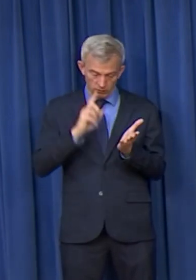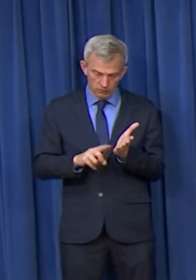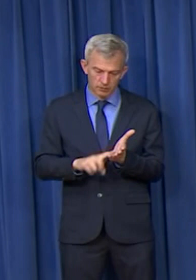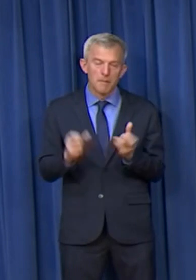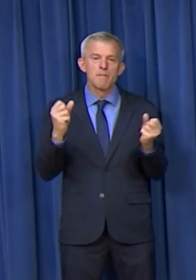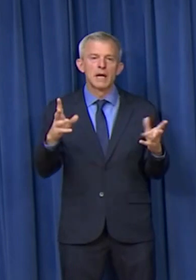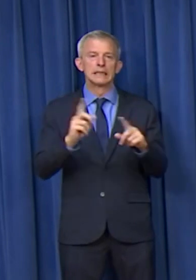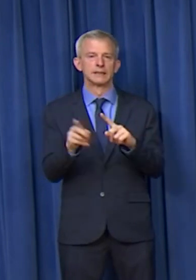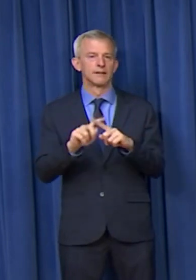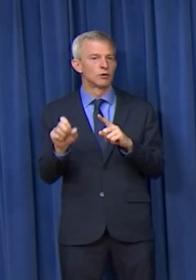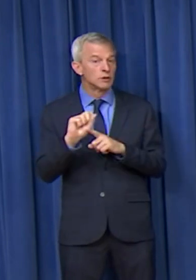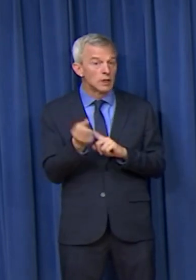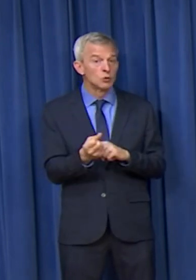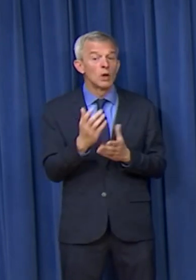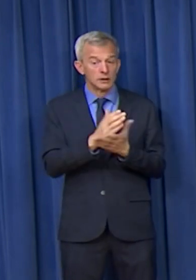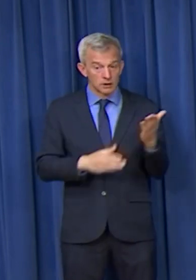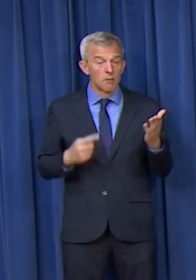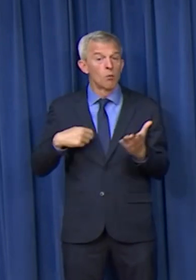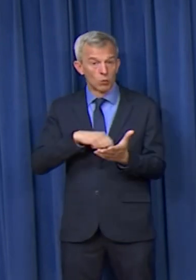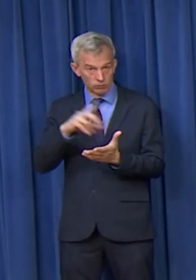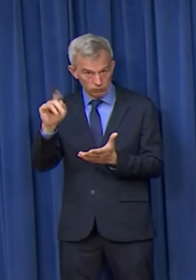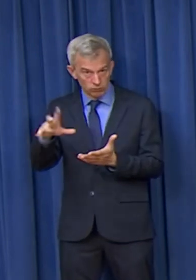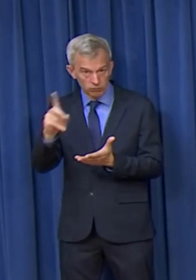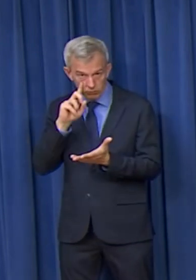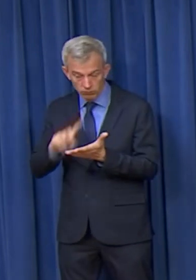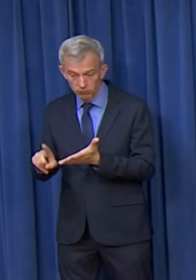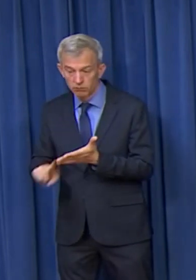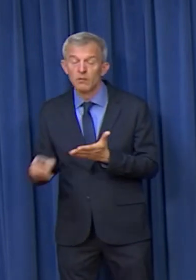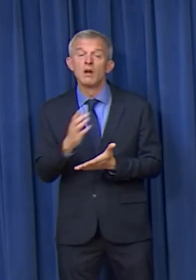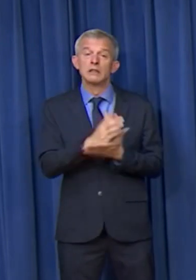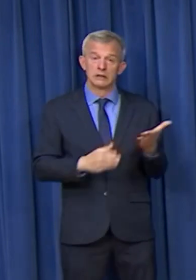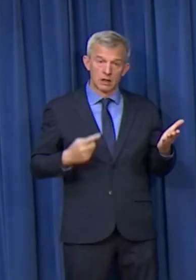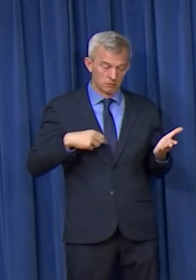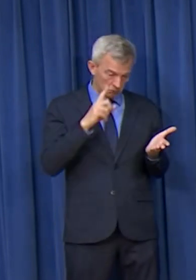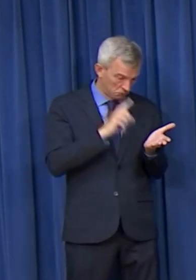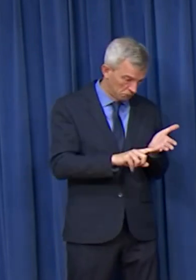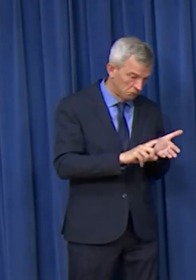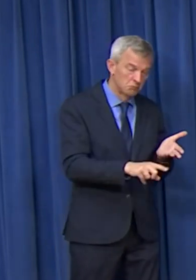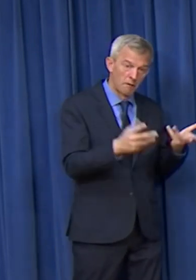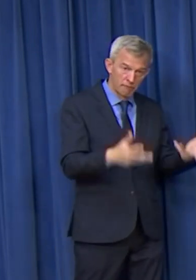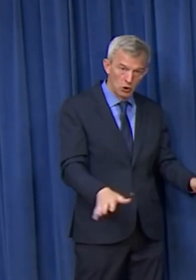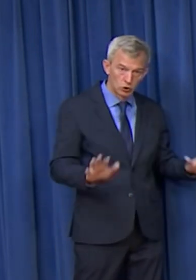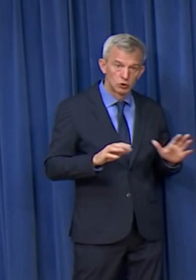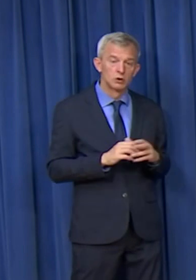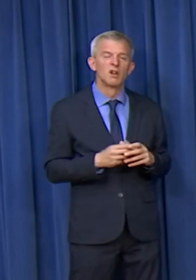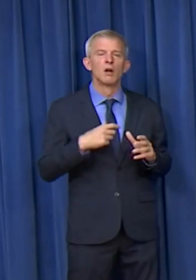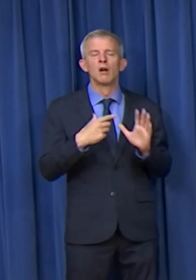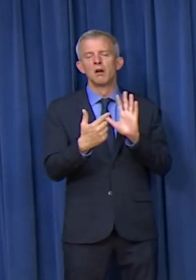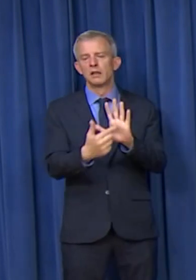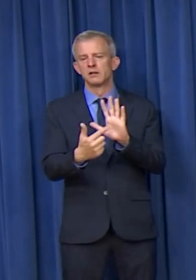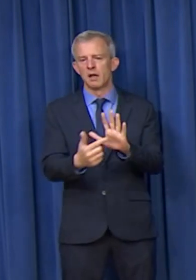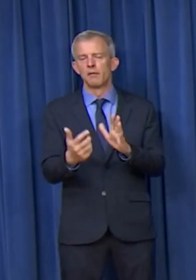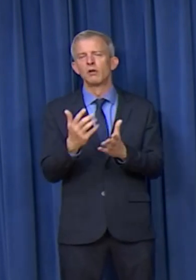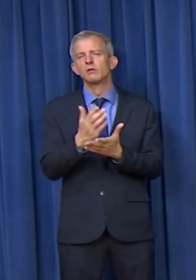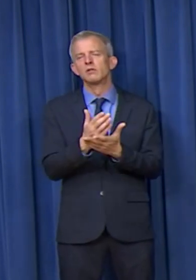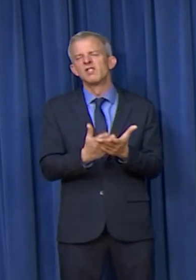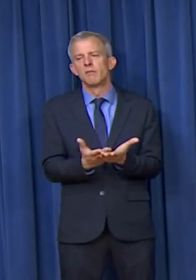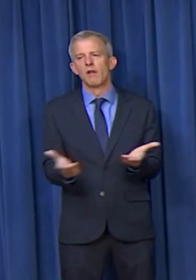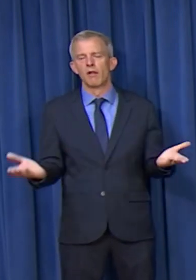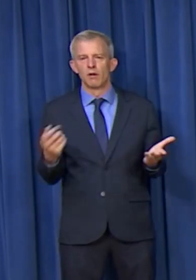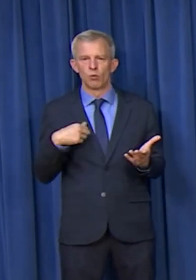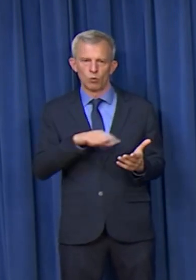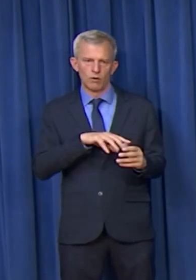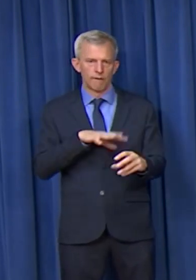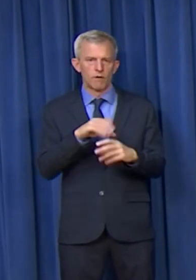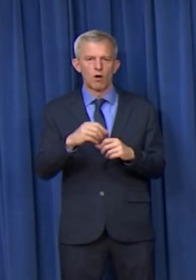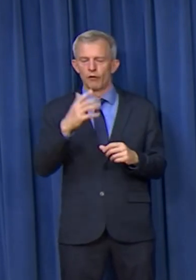are under investigation, some of which we've concluded. Let me summarize just a few examples of matters in which we've been involved, because it's a pretty wide